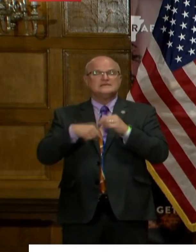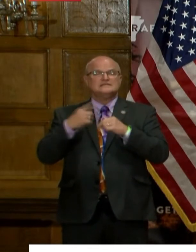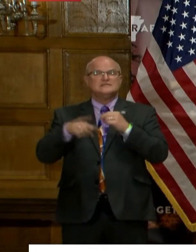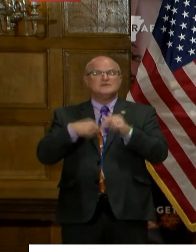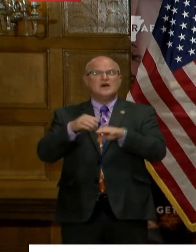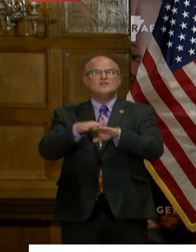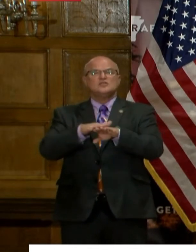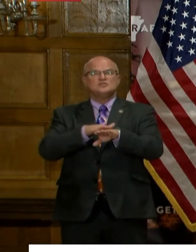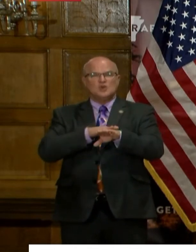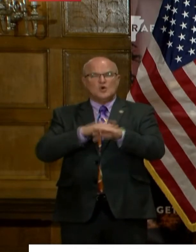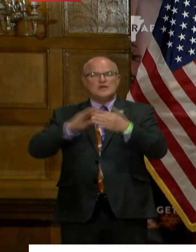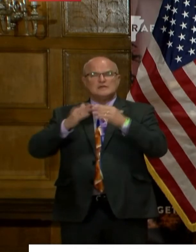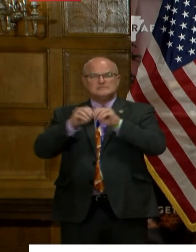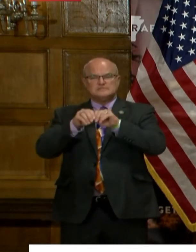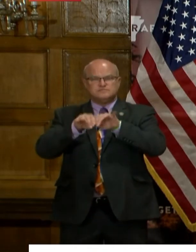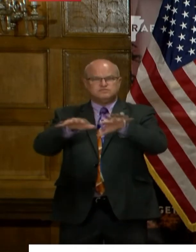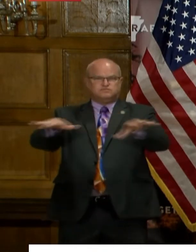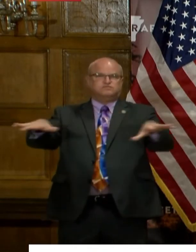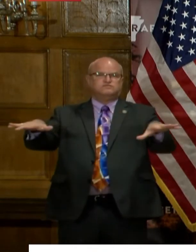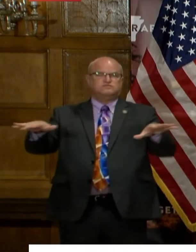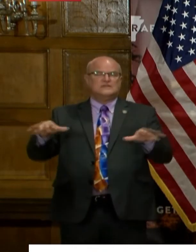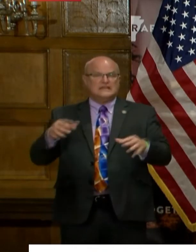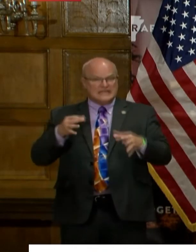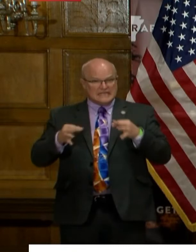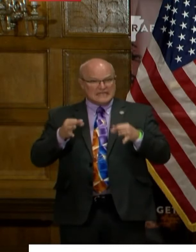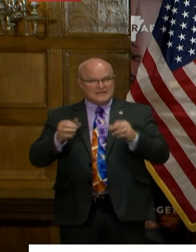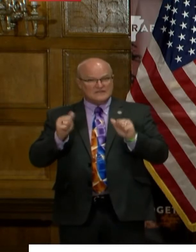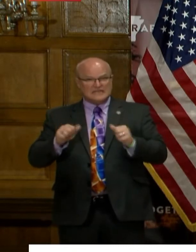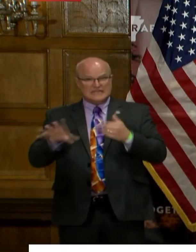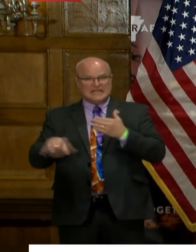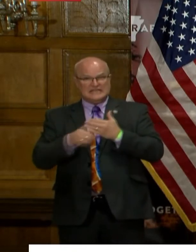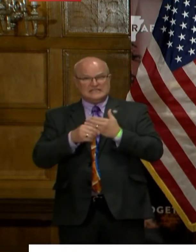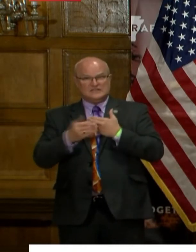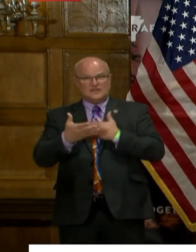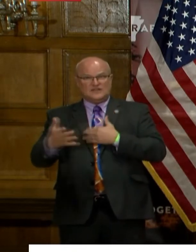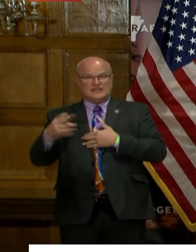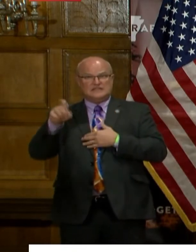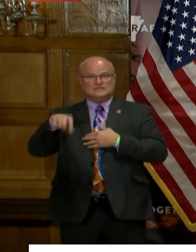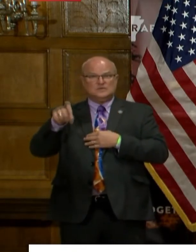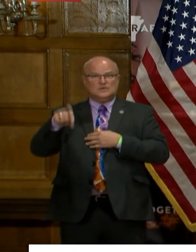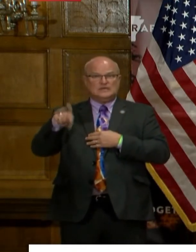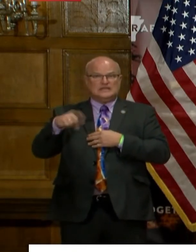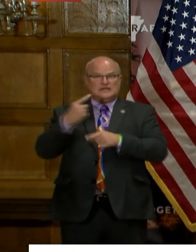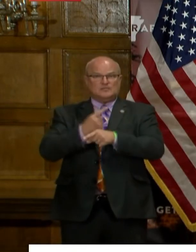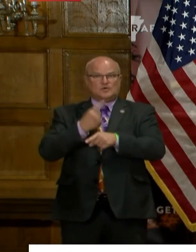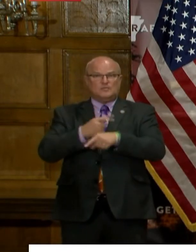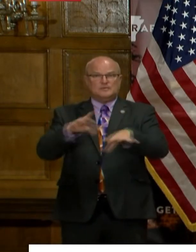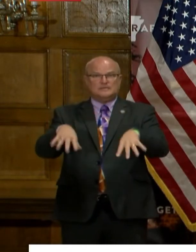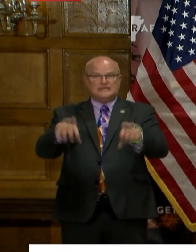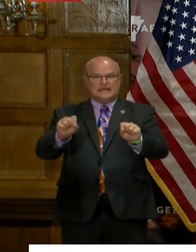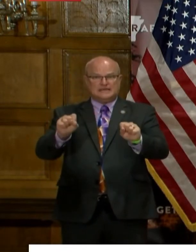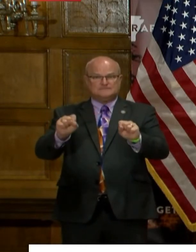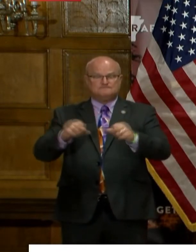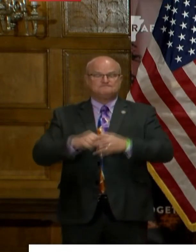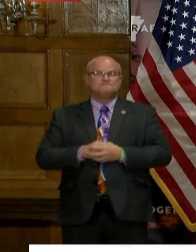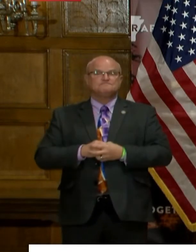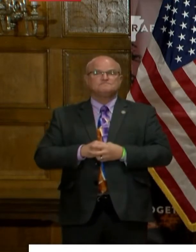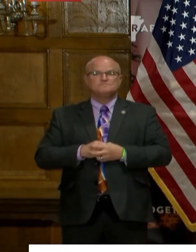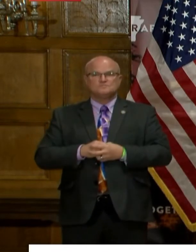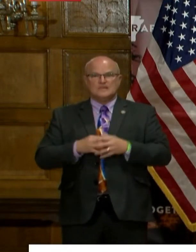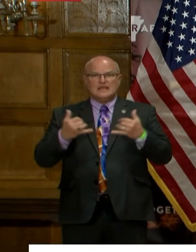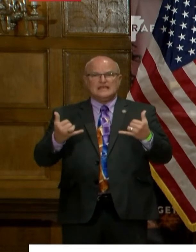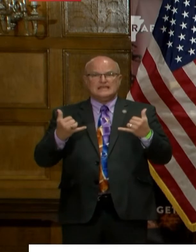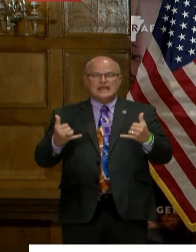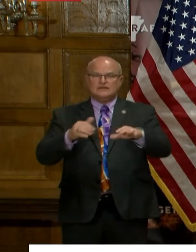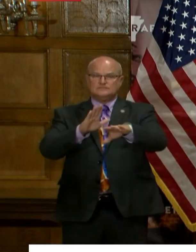to the slowing of the community spread and whether there's any additional steps that are appropriate to be taken. Now, let